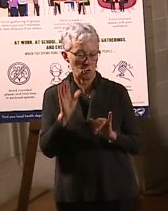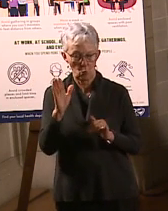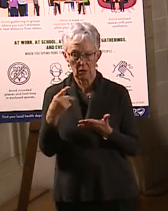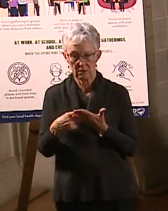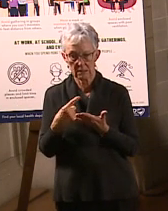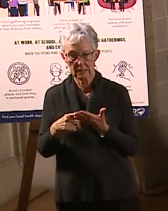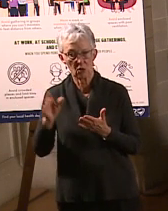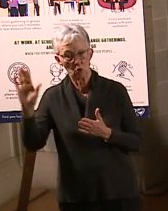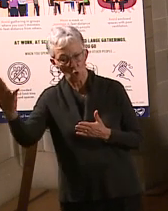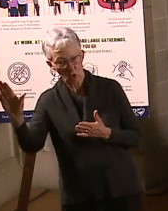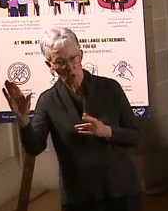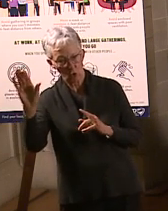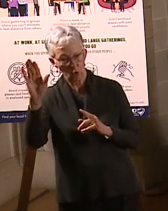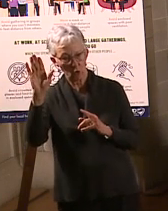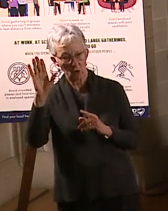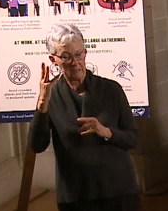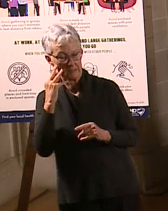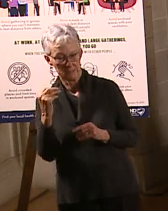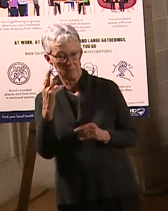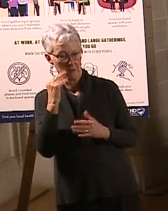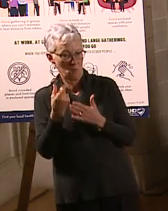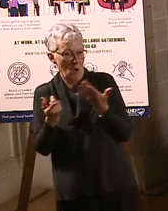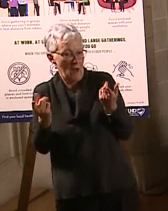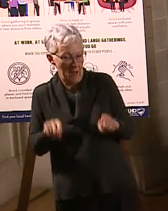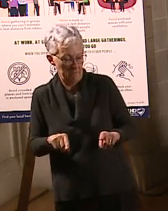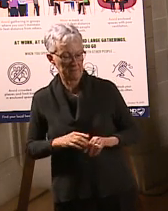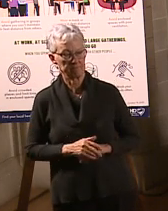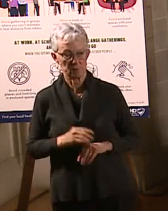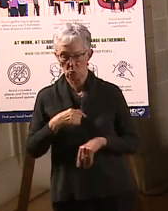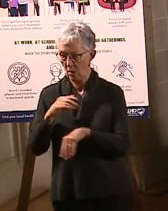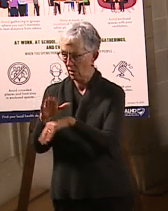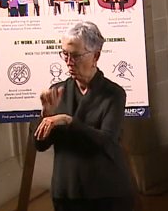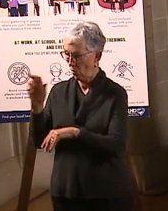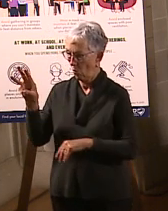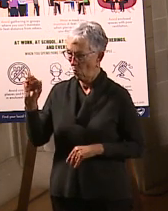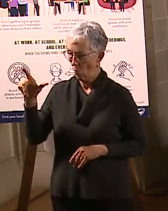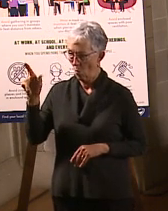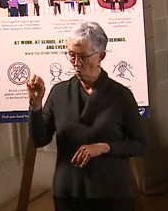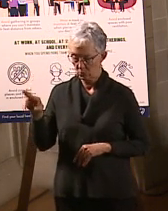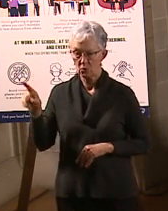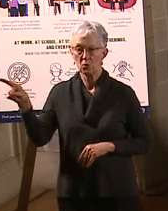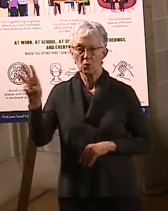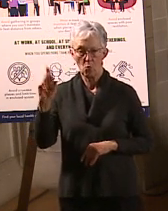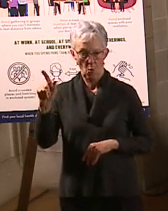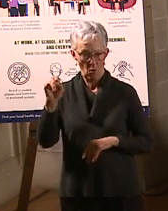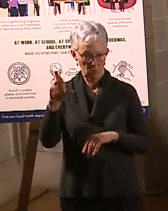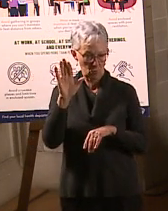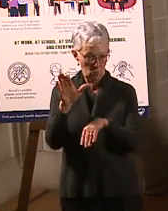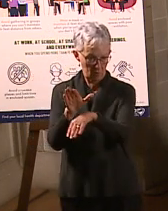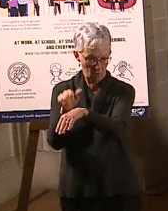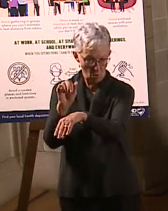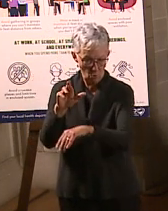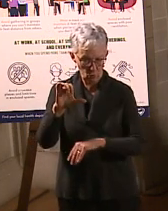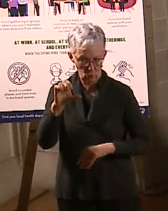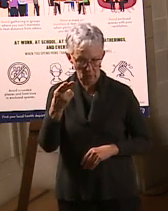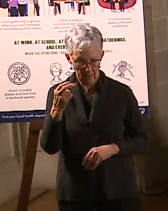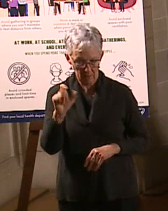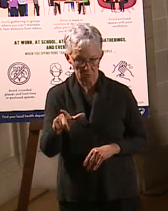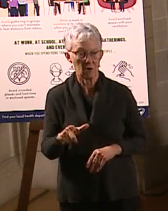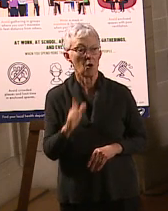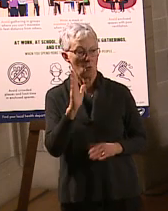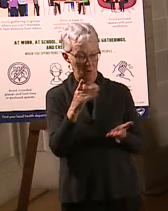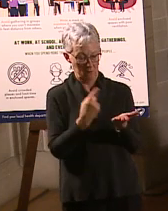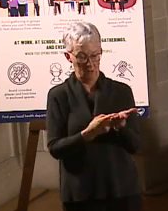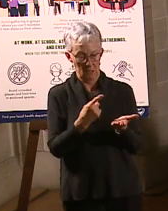perspective. So first thing I'm going to do is call up Walter, and then Walter will bring up Rachel, and we'll talk a little bit more about School Choice Week.